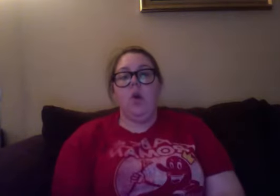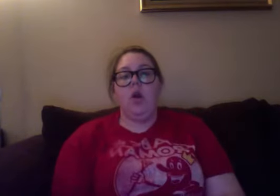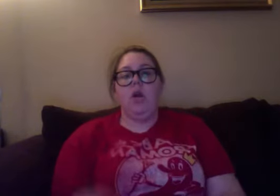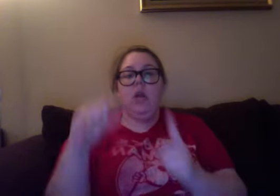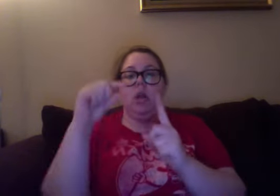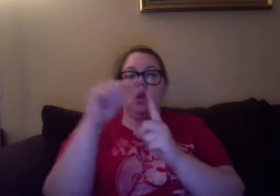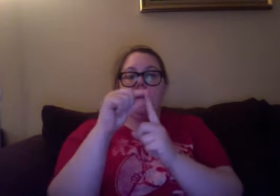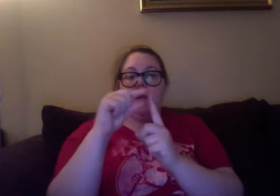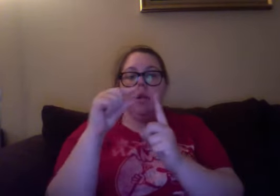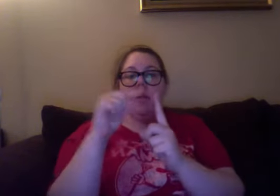word,